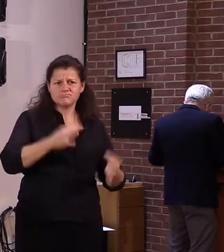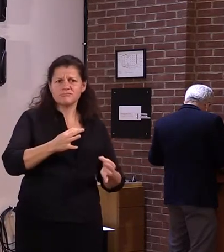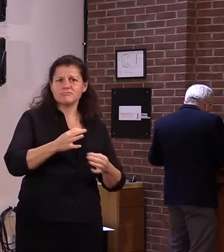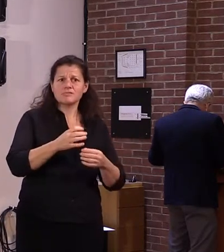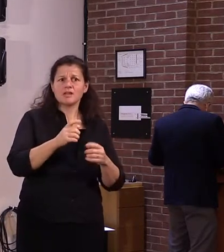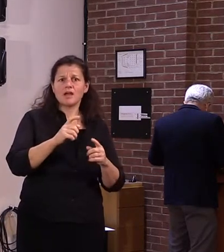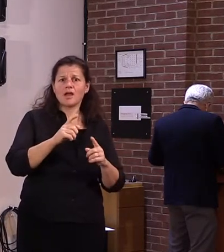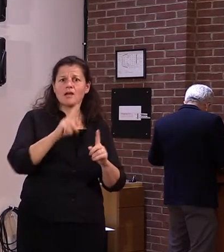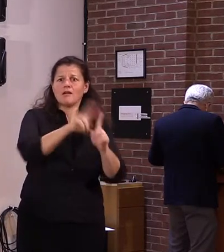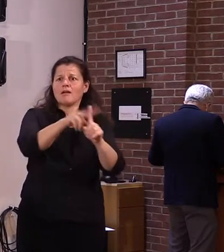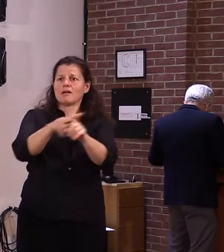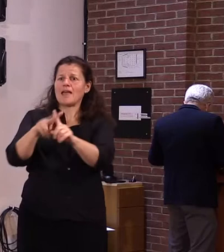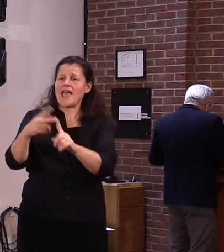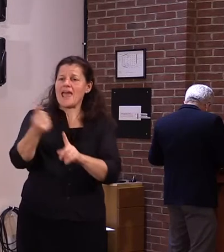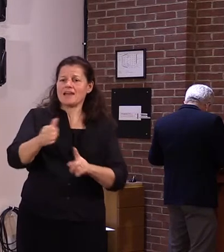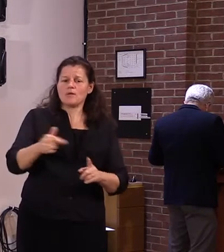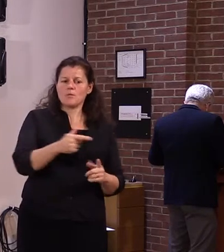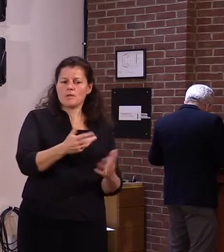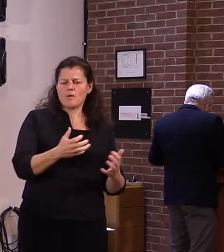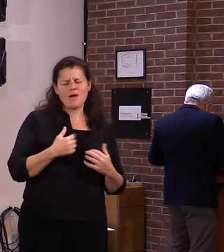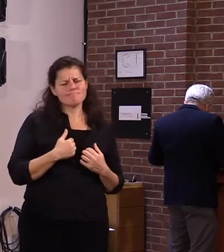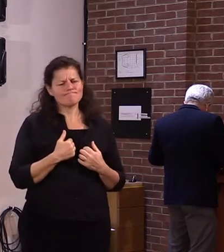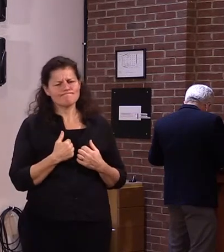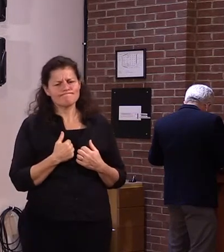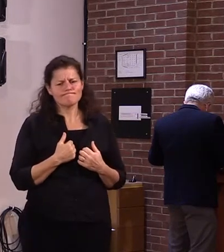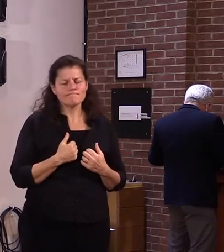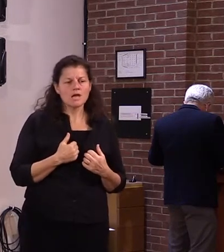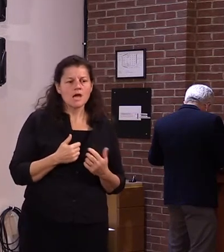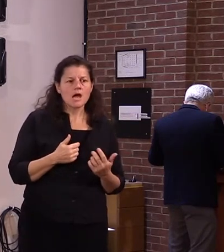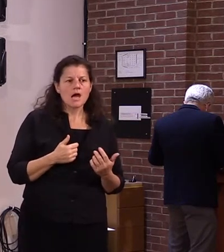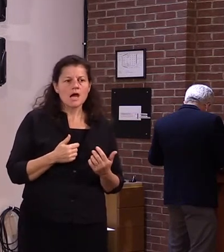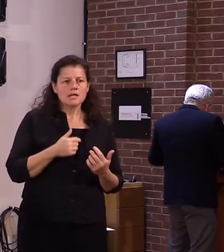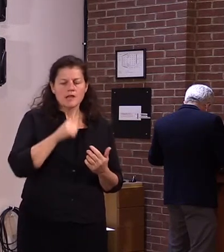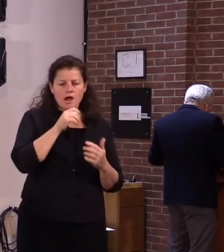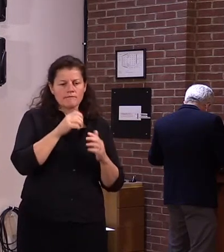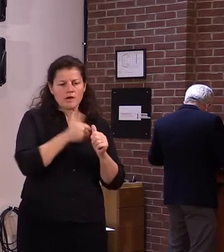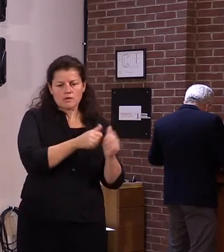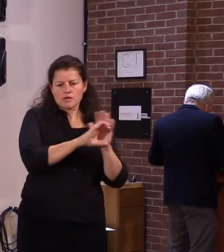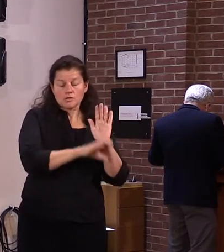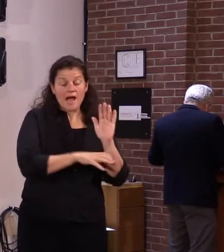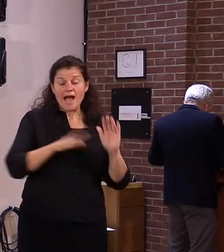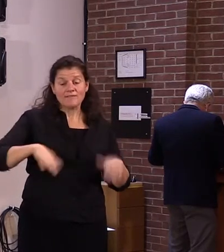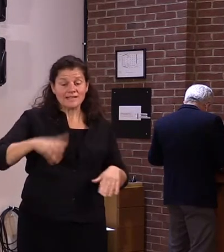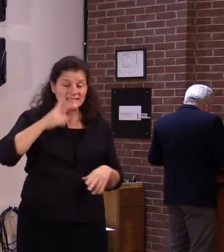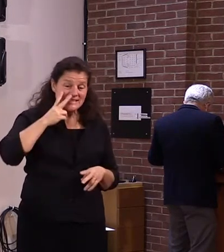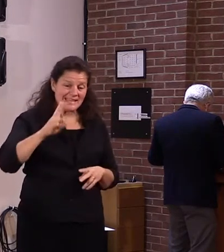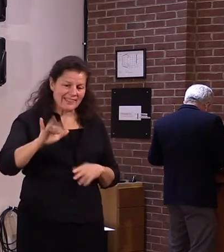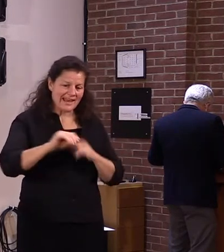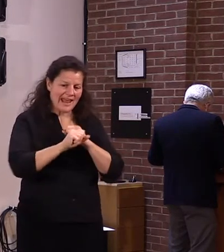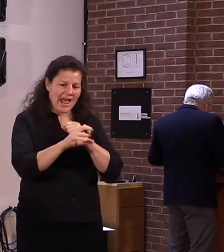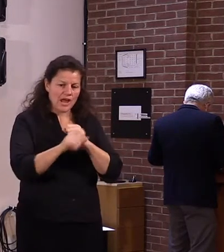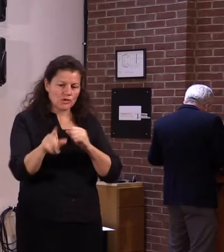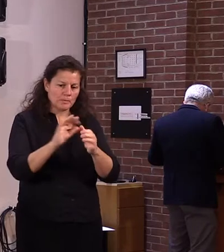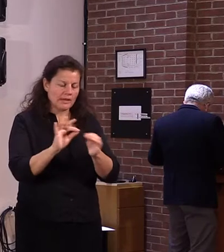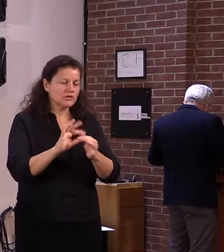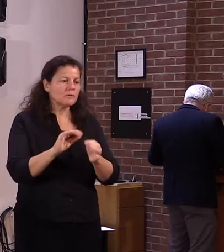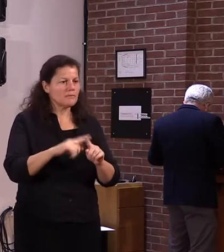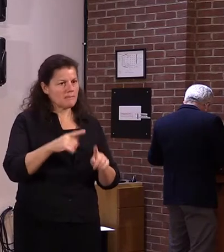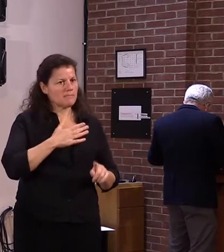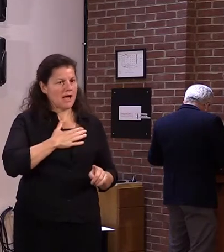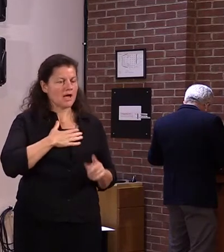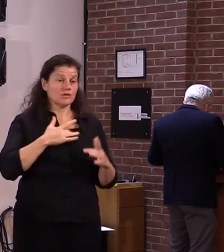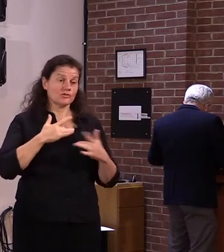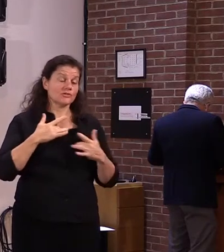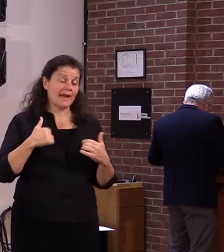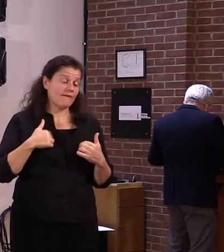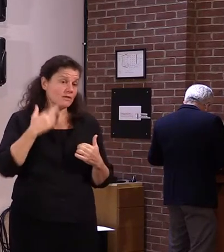from our perspective. But again, I don't know about the particulars. I haven't seen the ad, but I have my concerns about it.